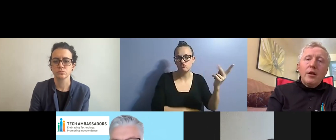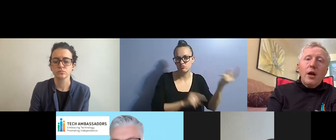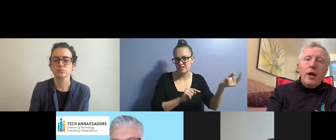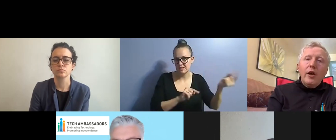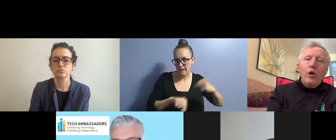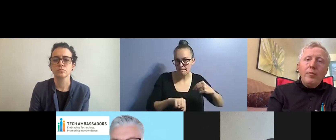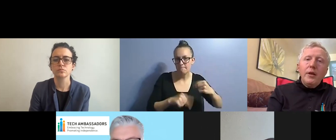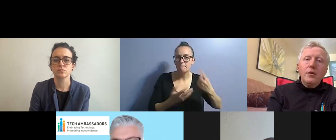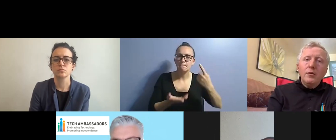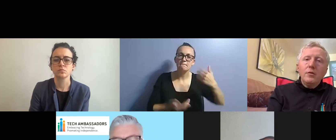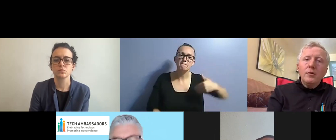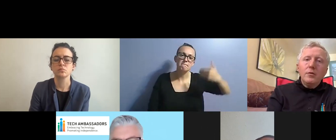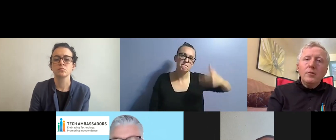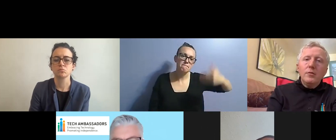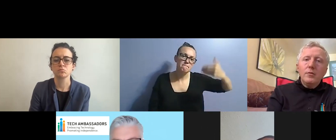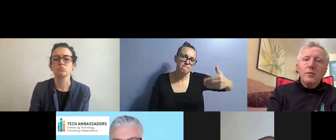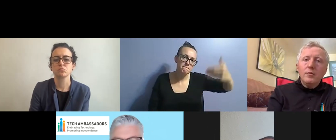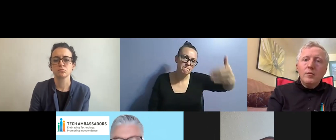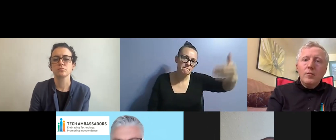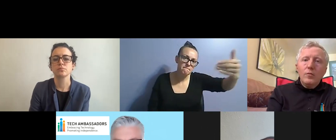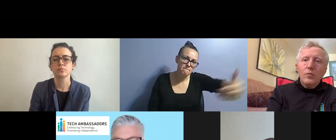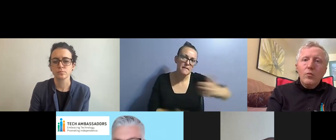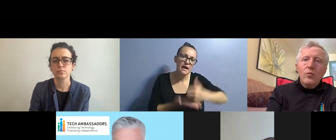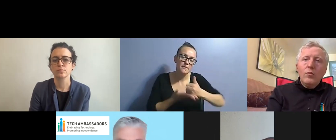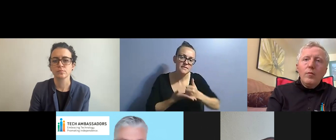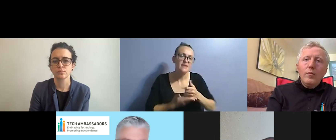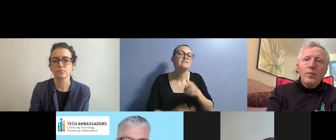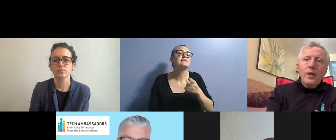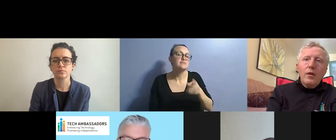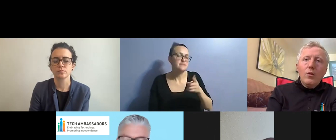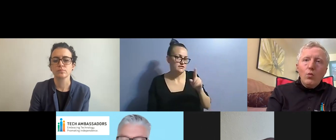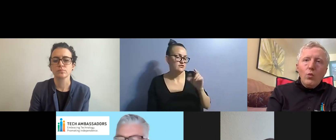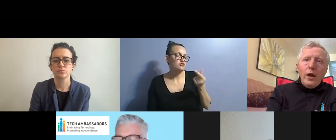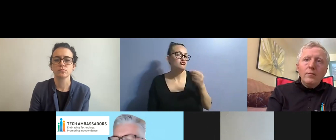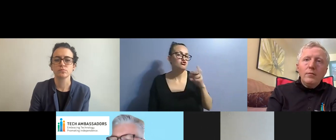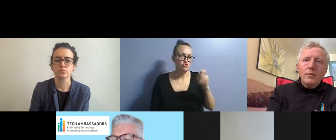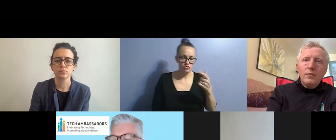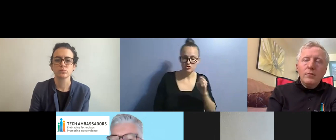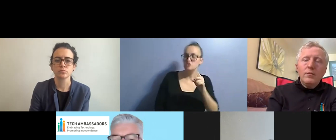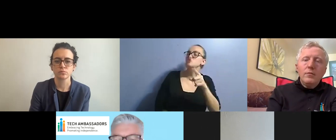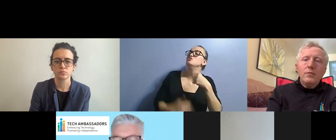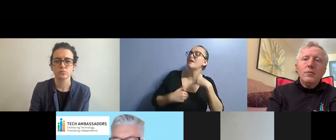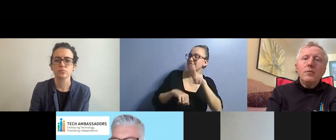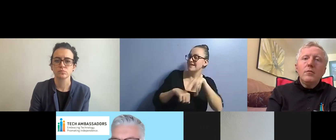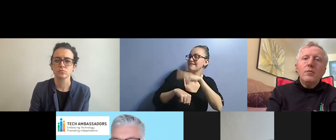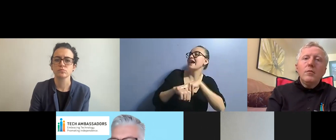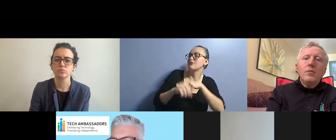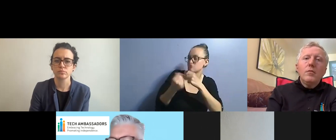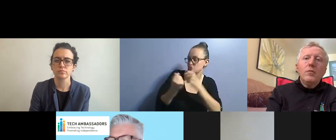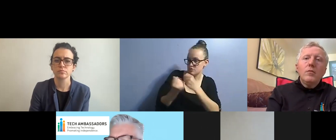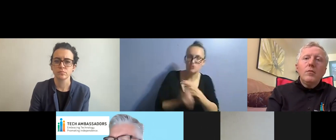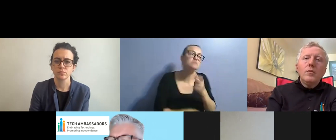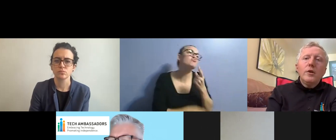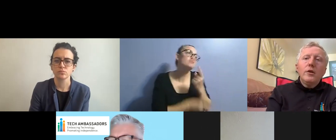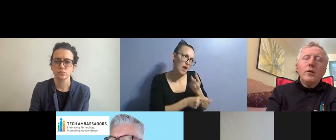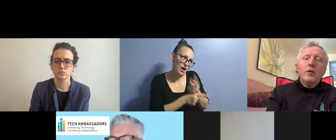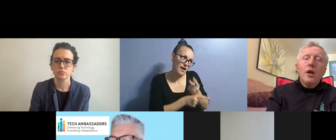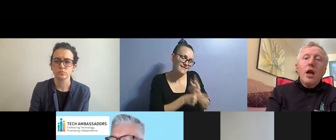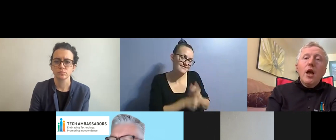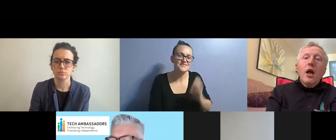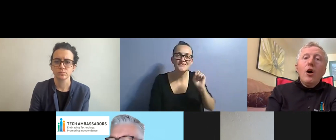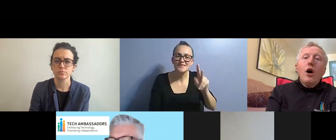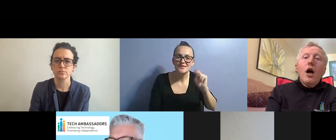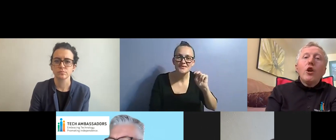time to time to help me. You got some natural supports there. Okay. Right. All right. Well, Nate, thank you very much. We really appreciate